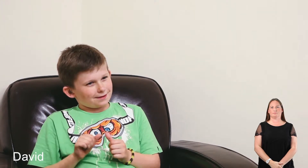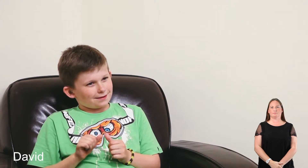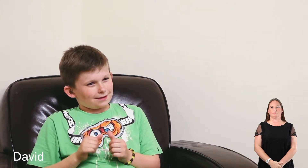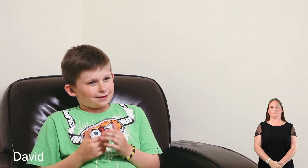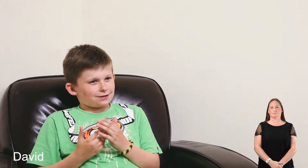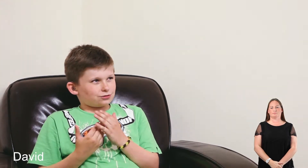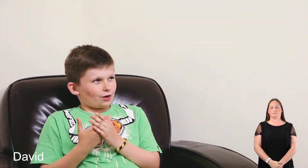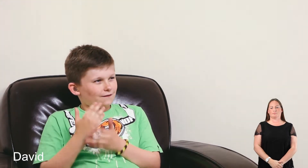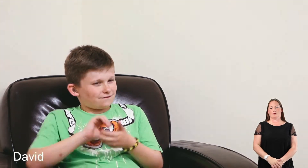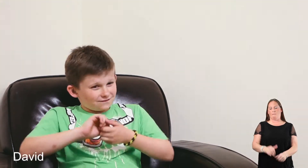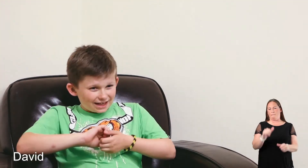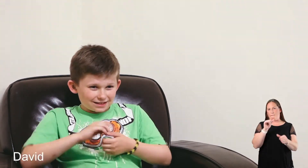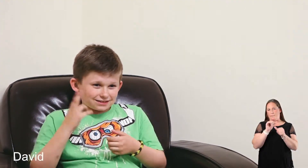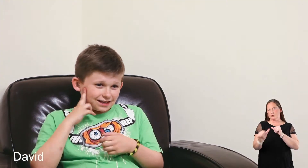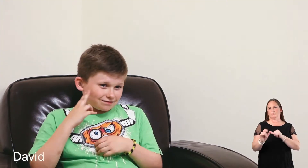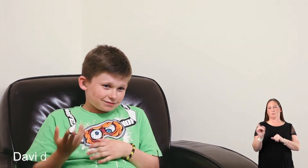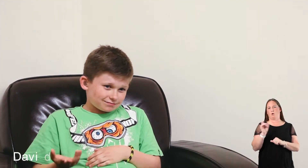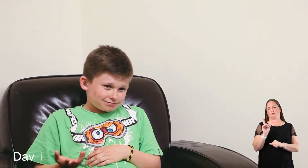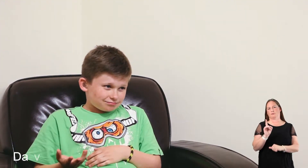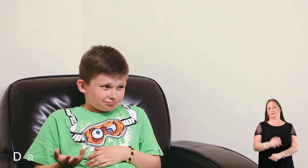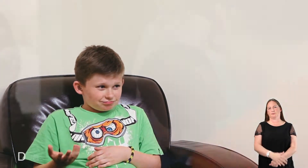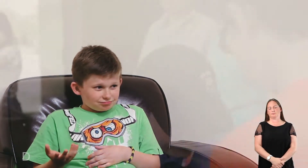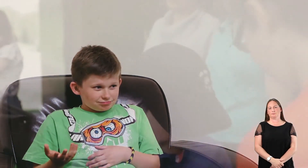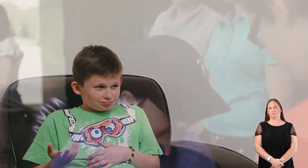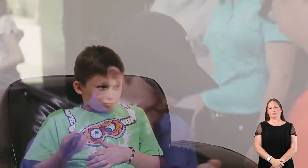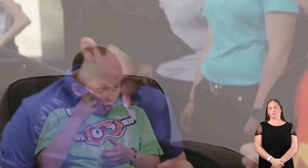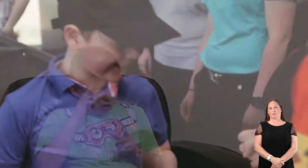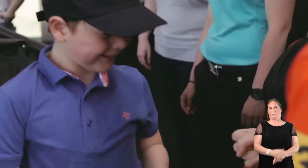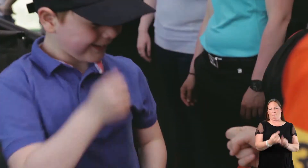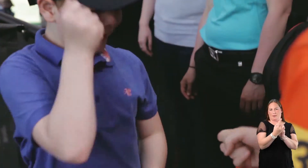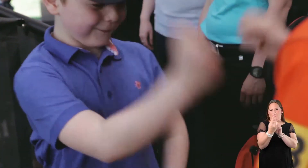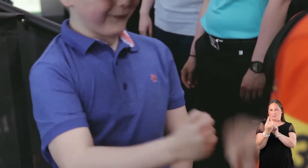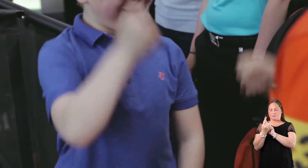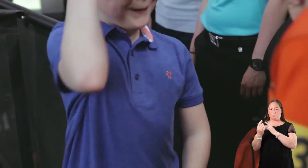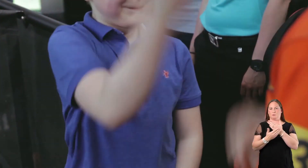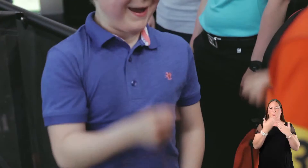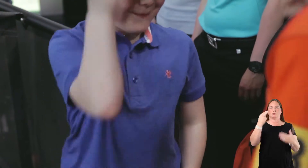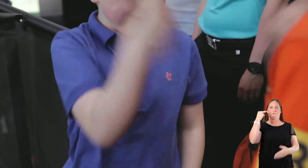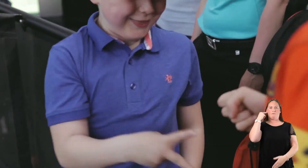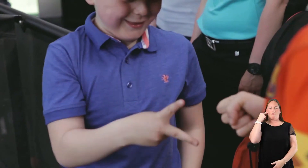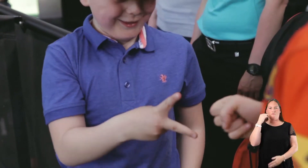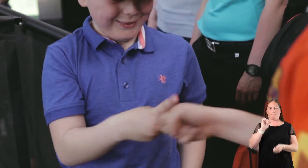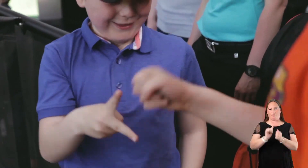The best thing that I've learned is meeting new deaf friends.